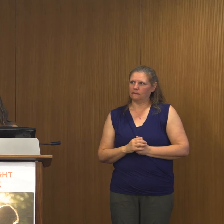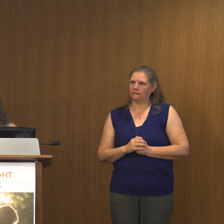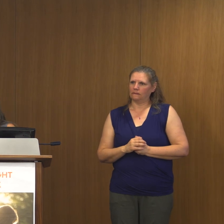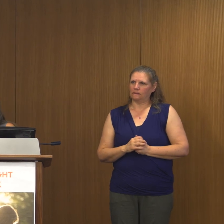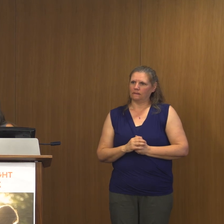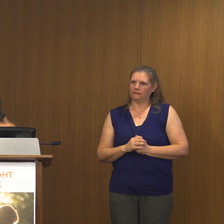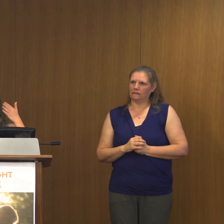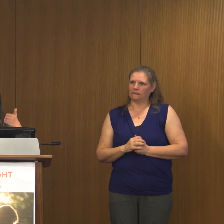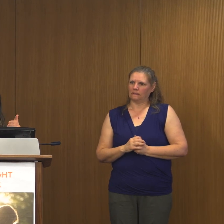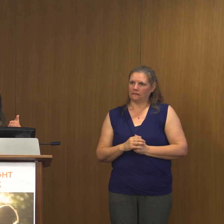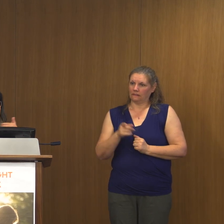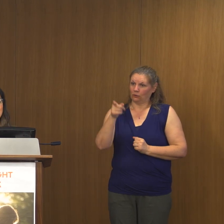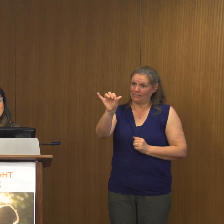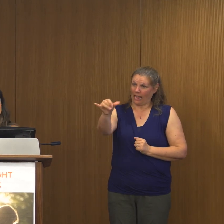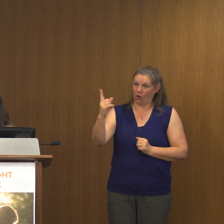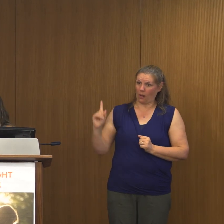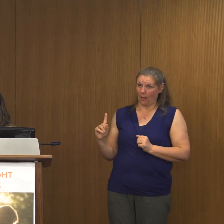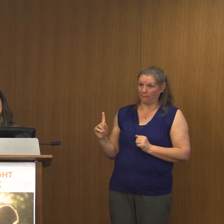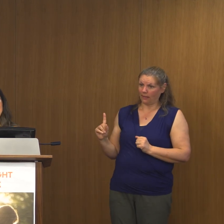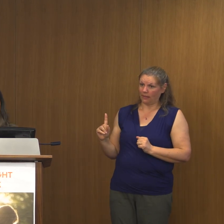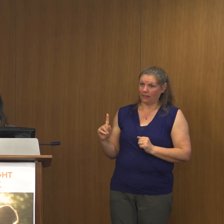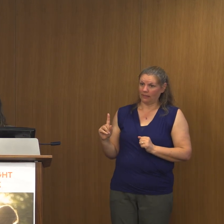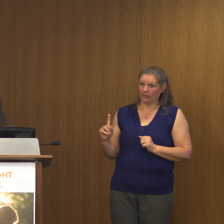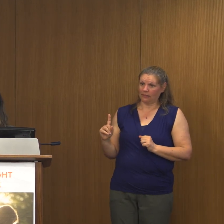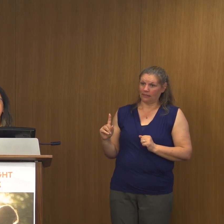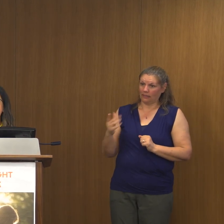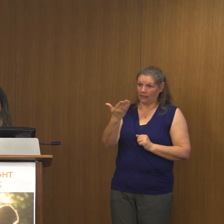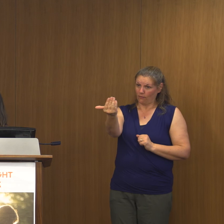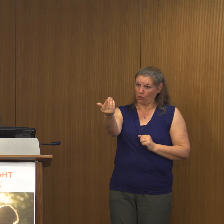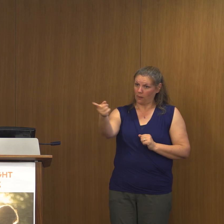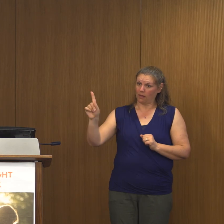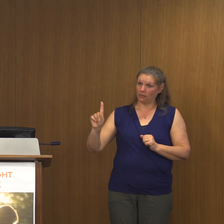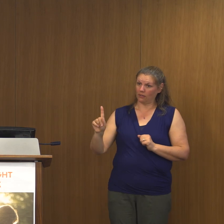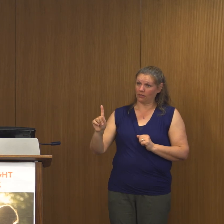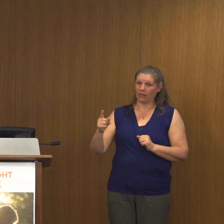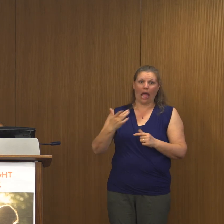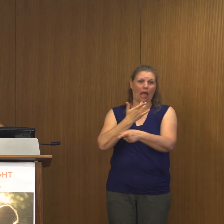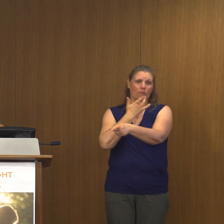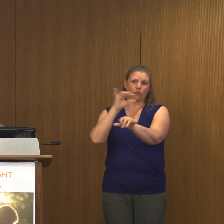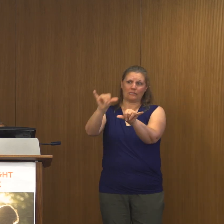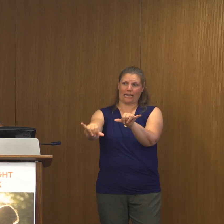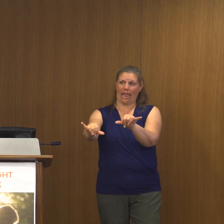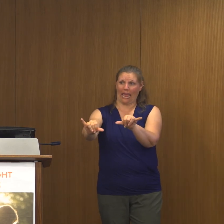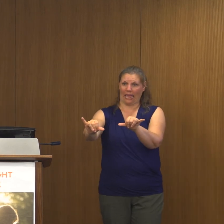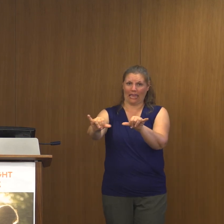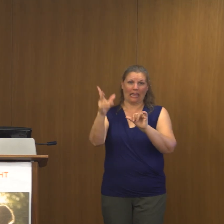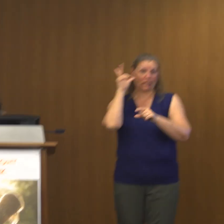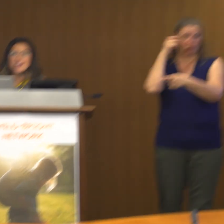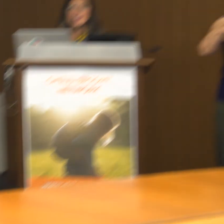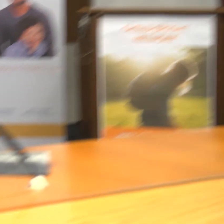if you could do it, John, do it from here. Do you want to come up here? How about I do it from here? Can you all hear